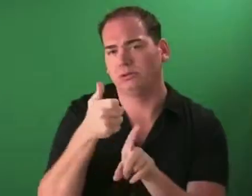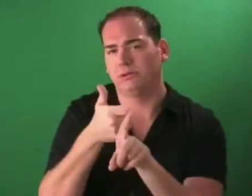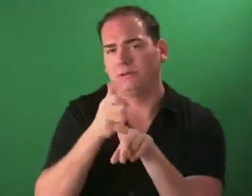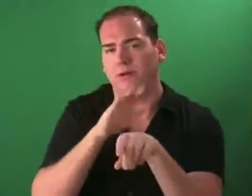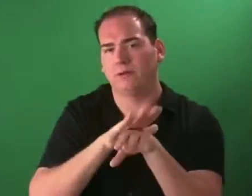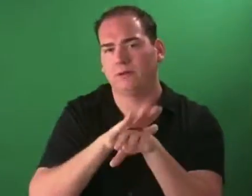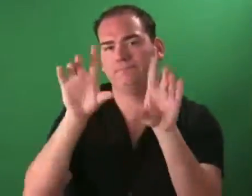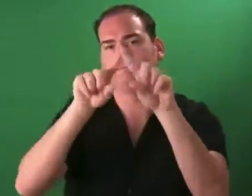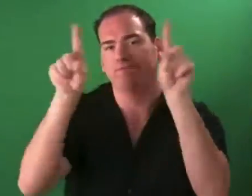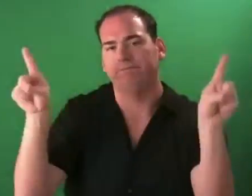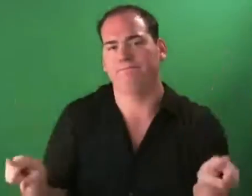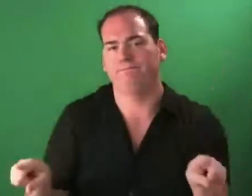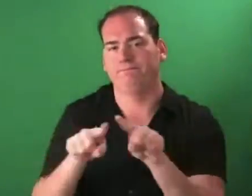and